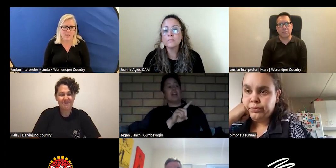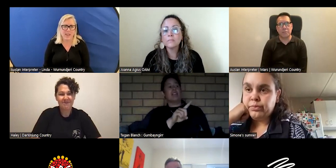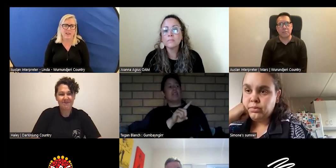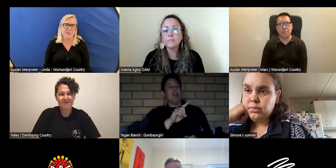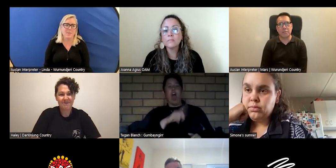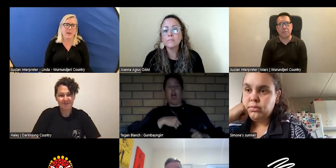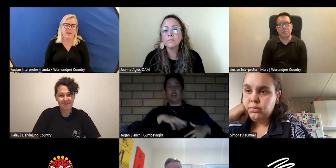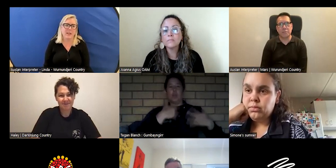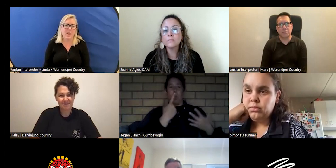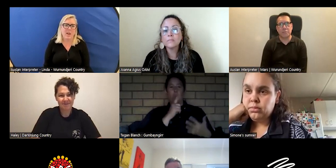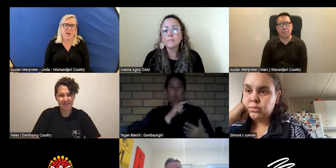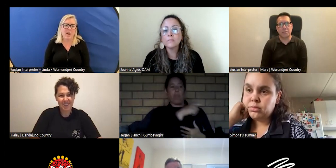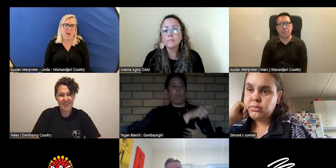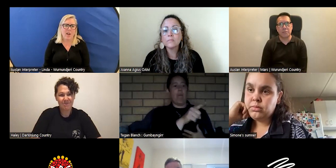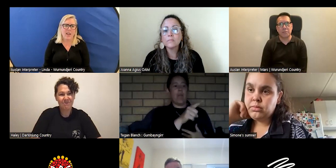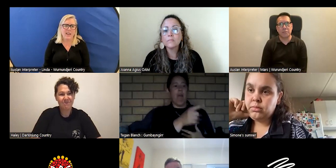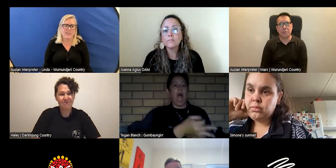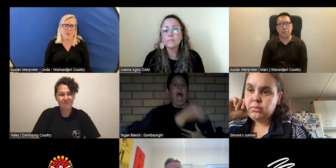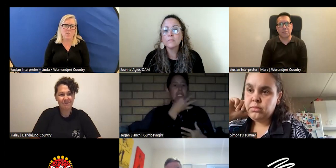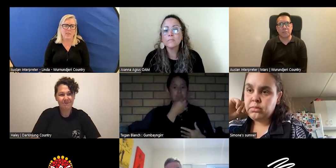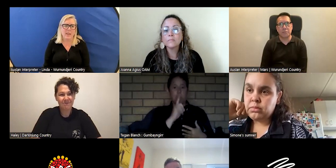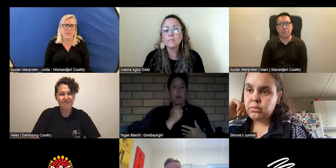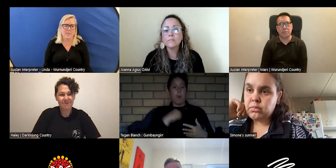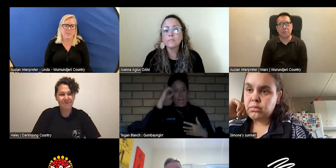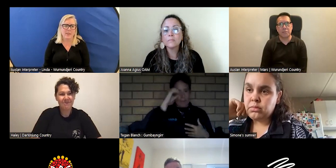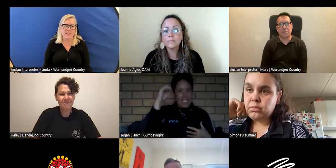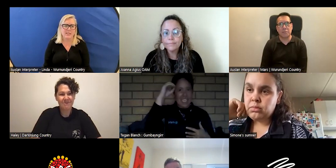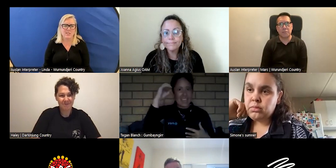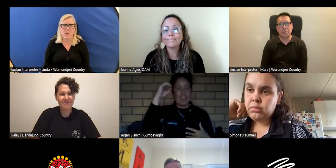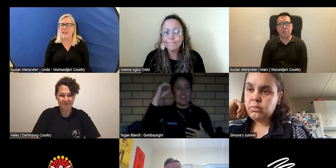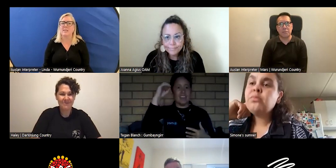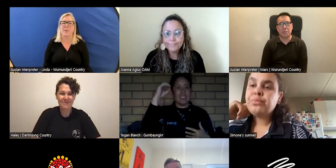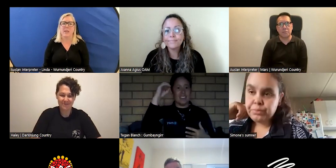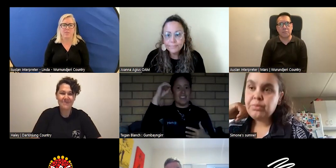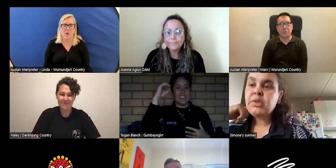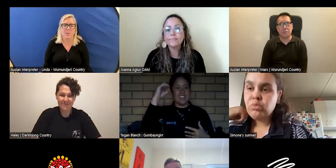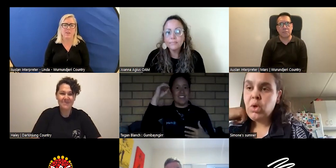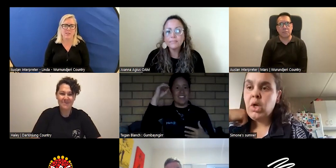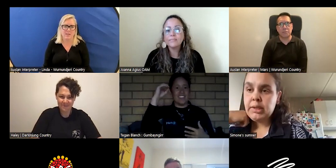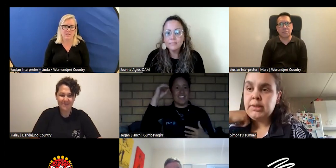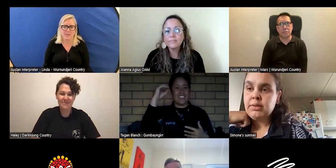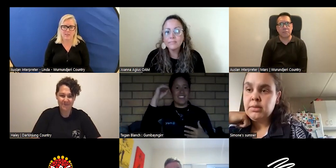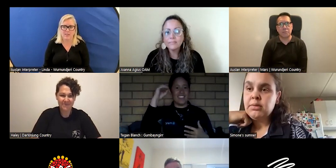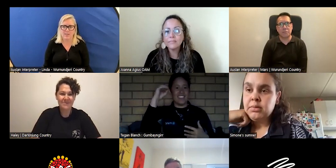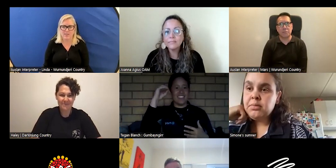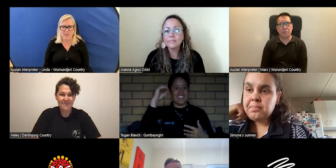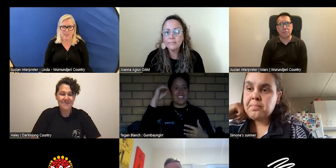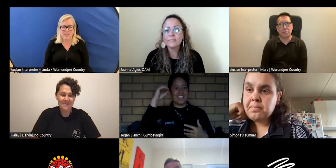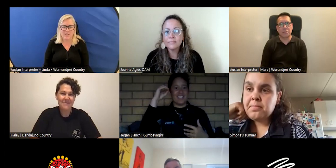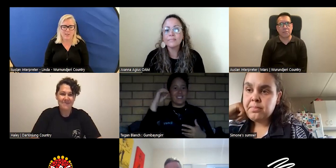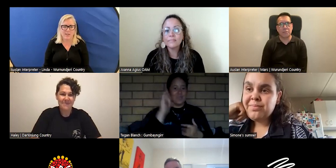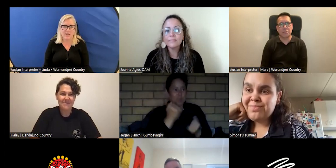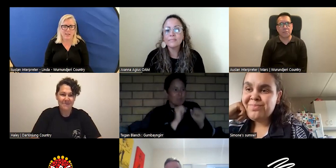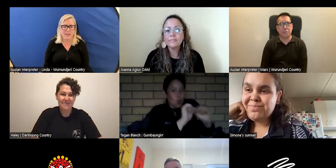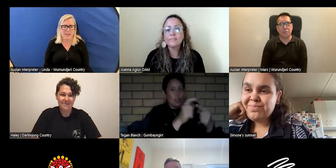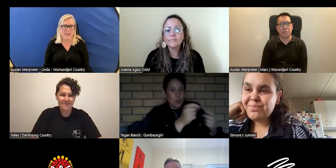them, yeah, but I don't want them to ask me of my opinion. You know,